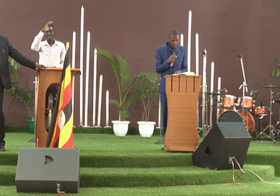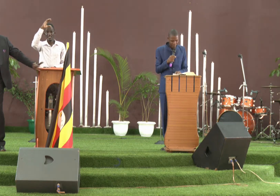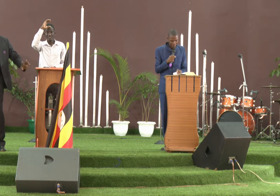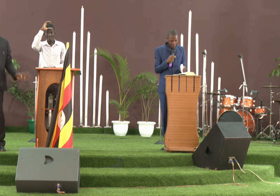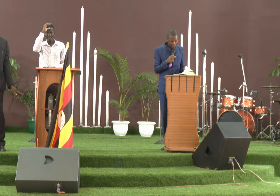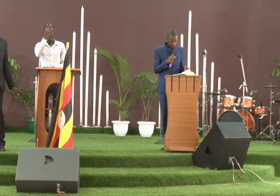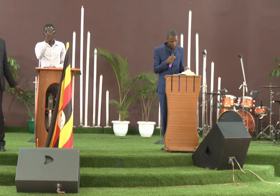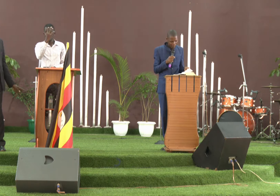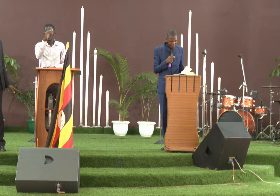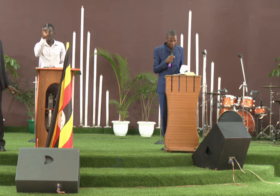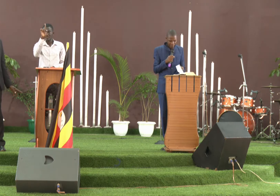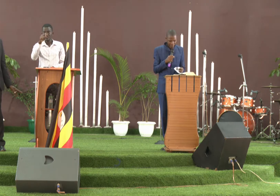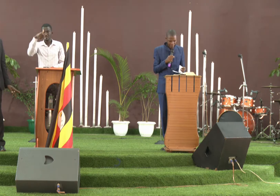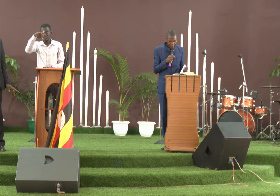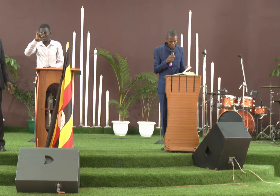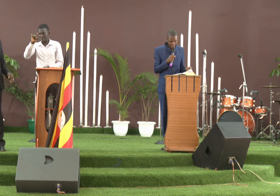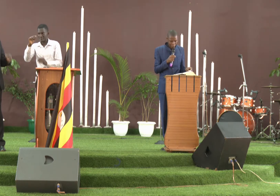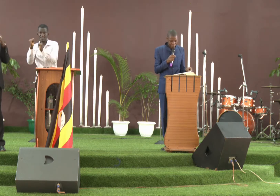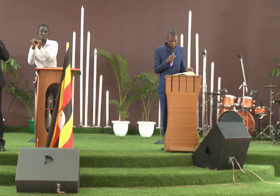wako mangudalamwe kuchututi.